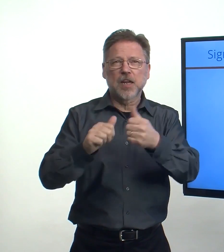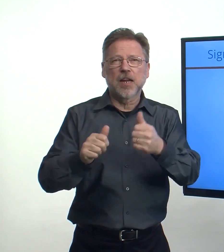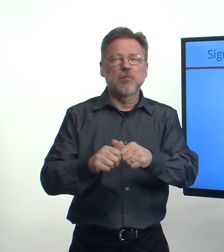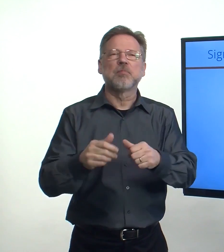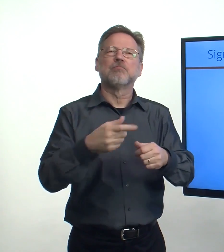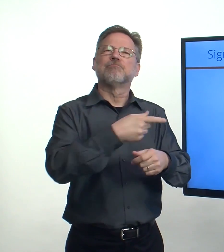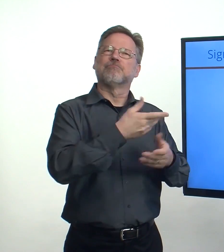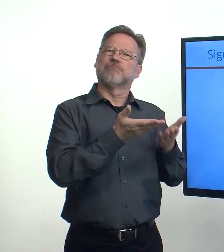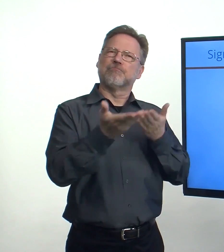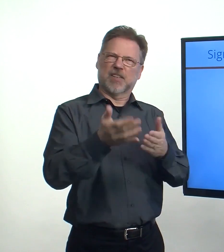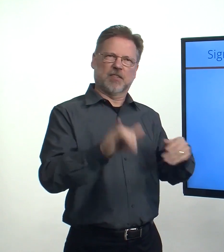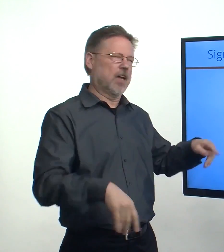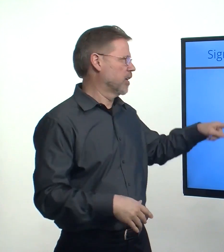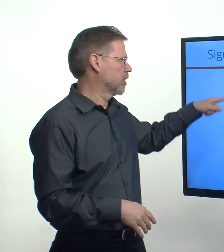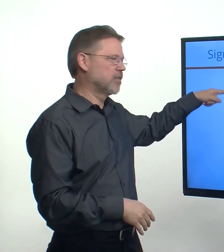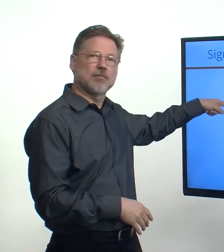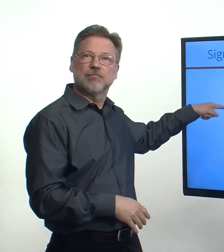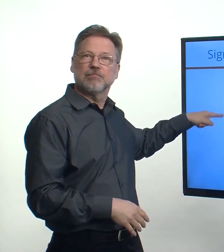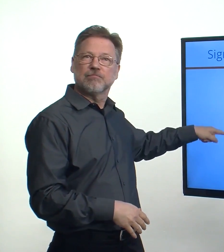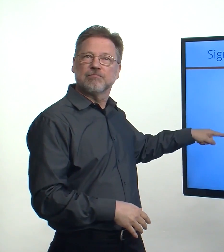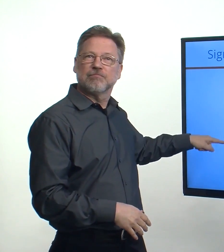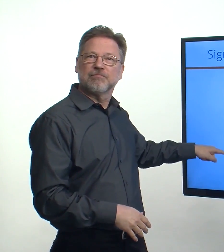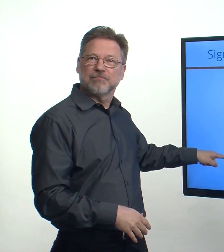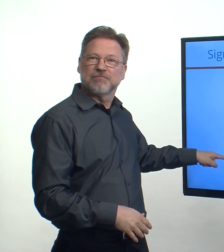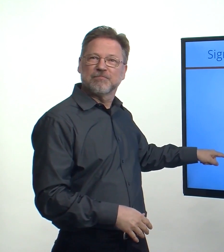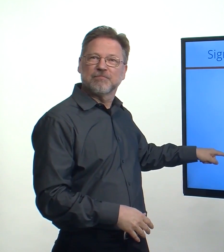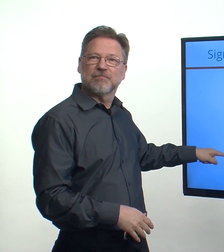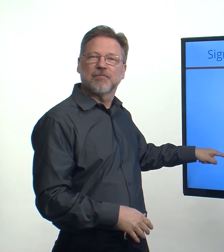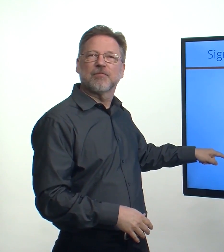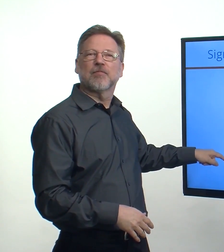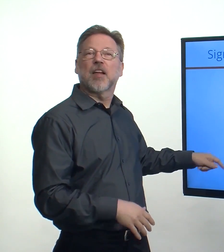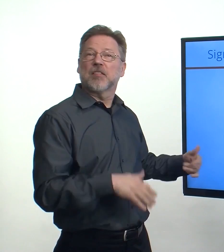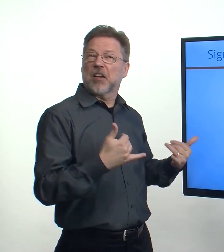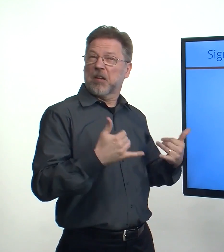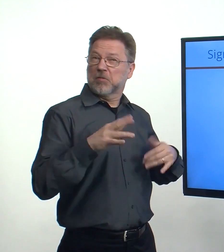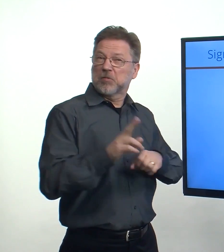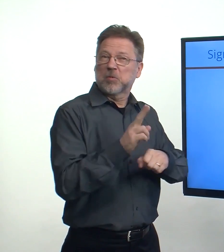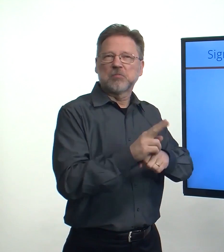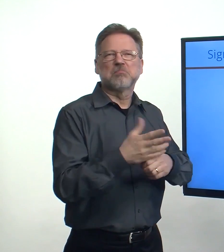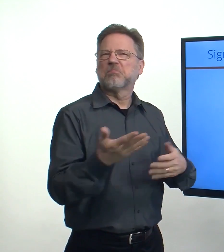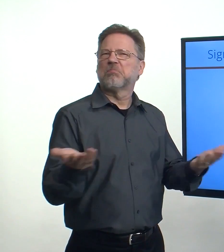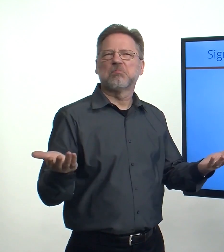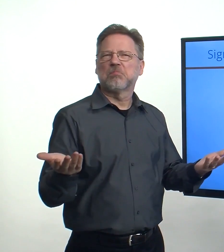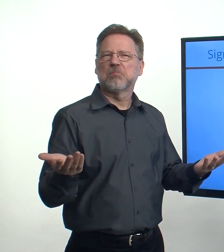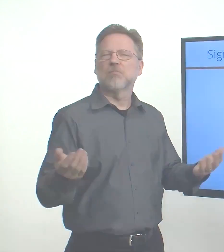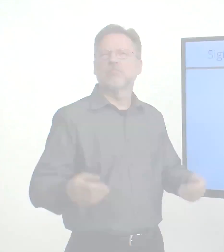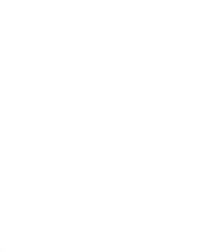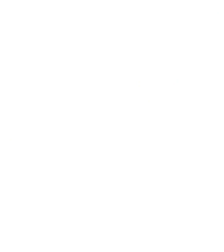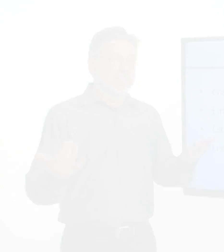terms movement, location, and hand shape, he argued for the use of these terms, but they're no longer